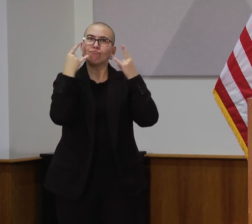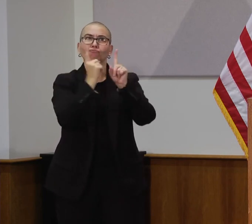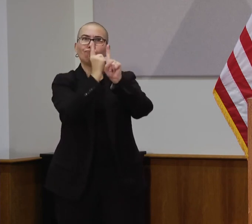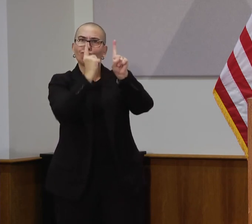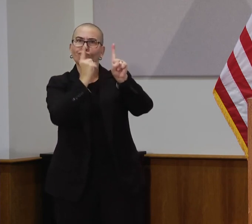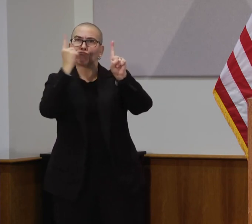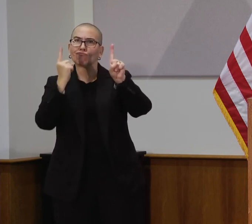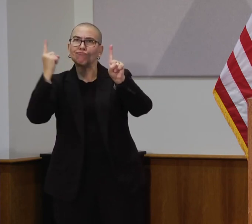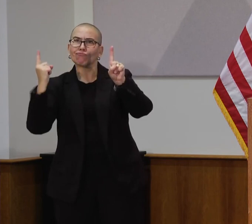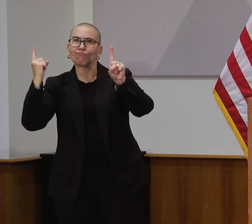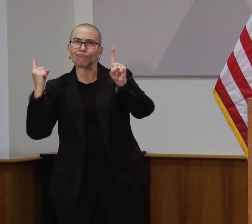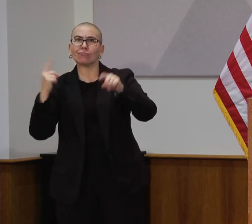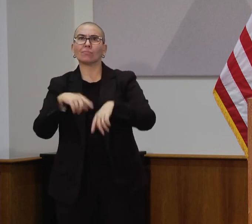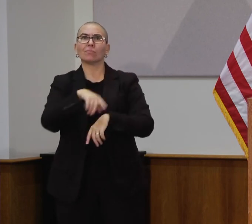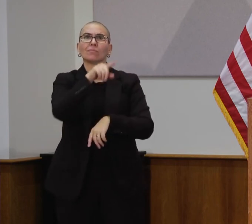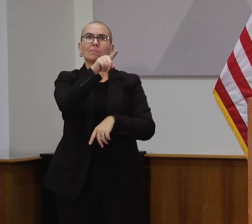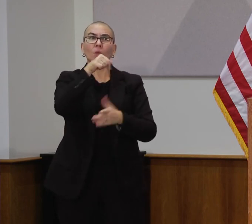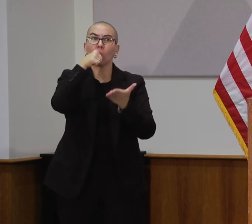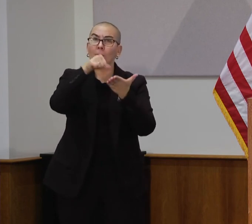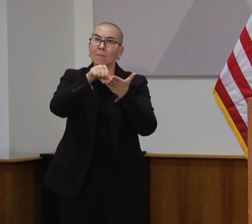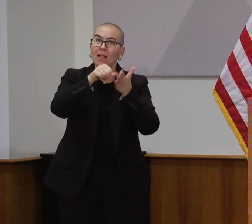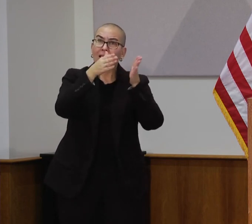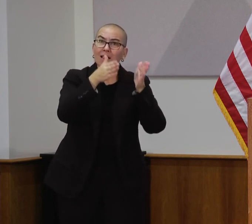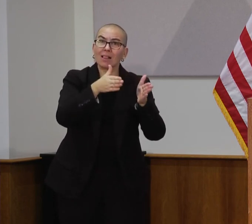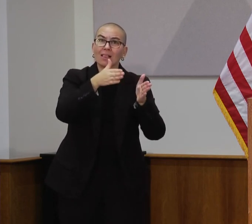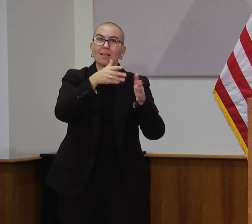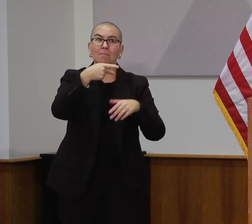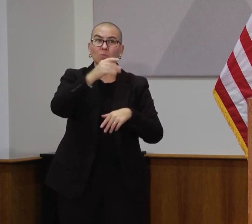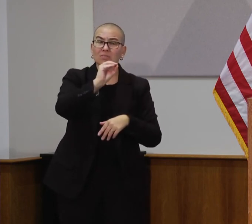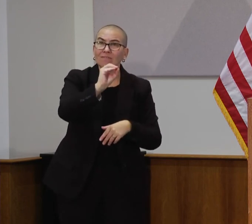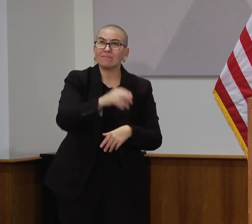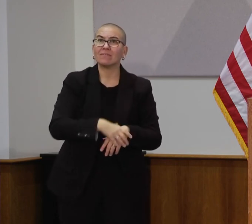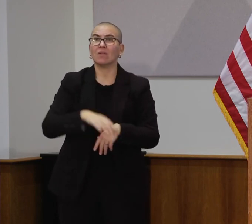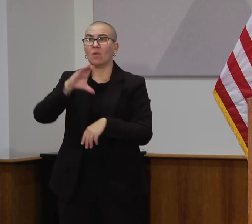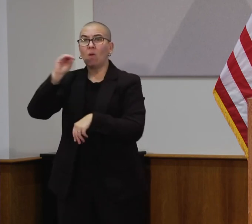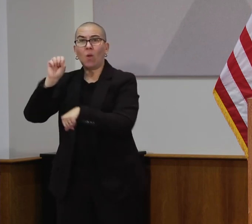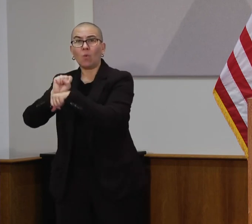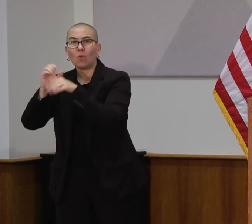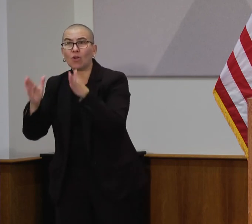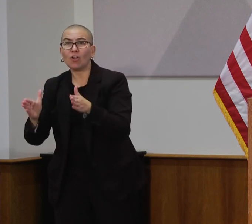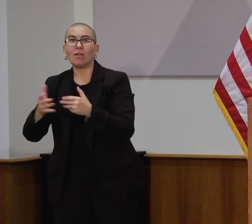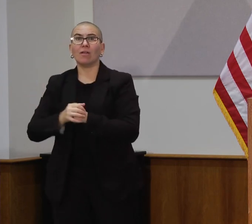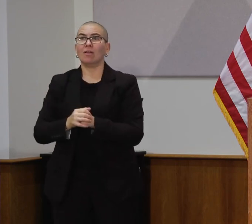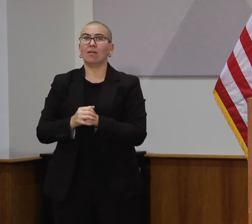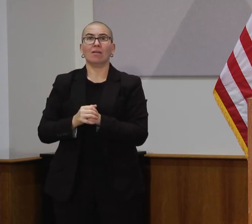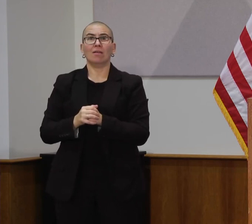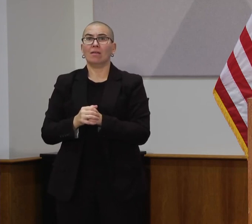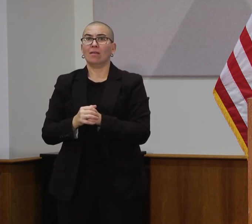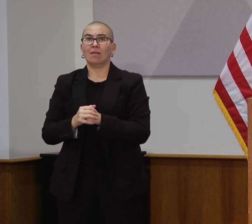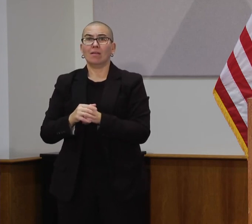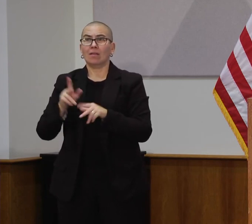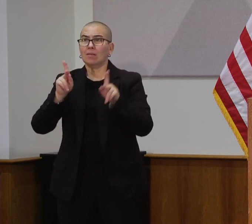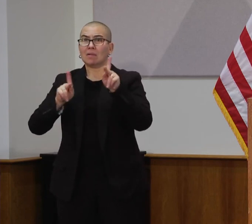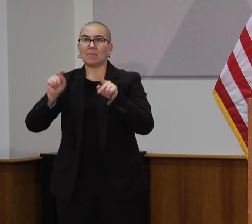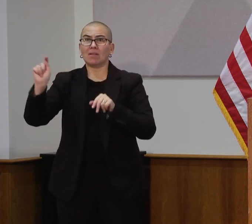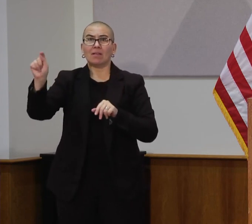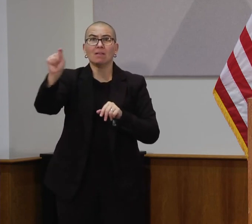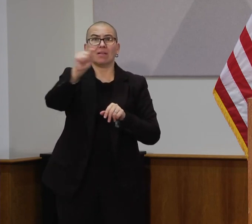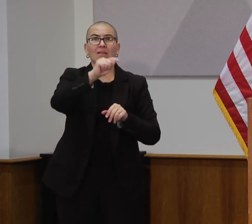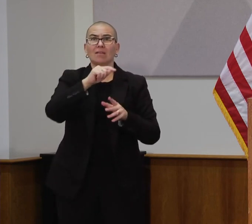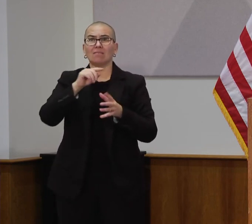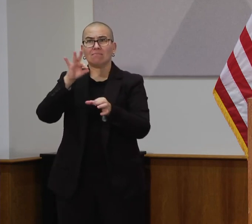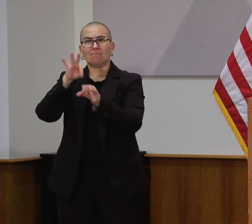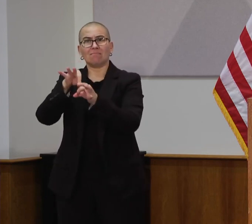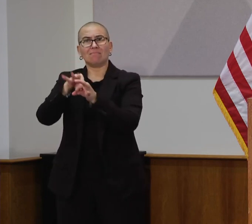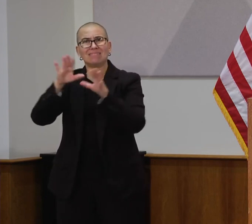workers. Families were creative with Halloween and again made it safe and fun for their kids. Teachers,